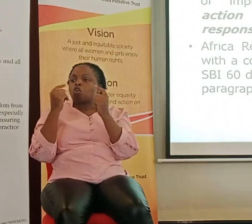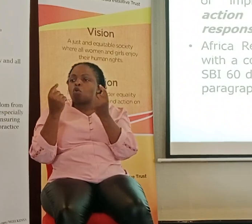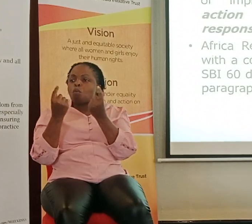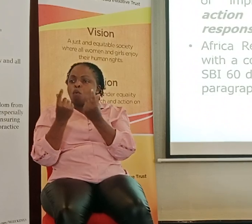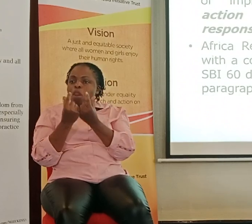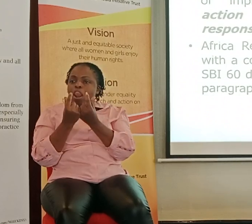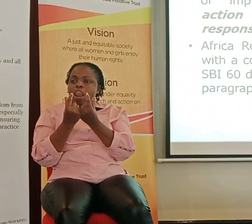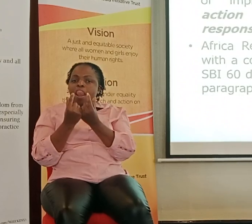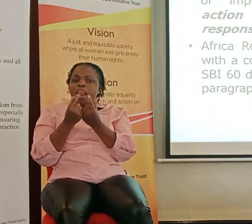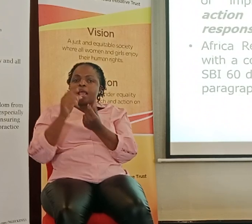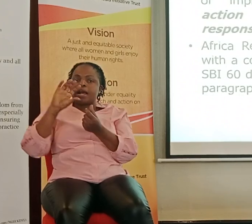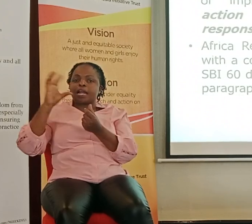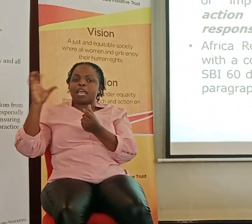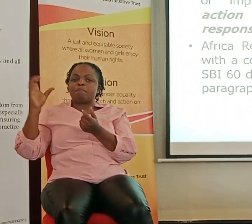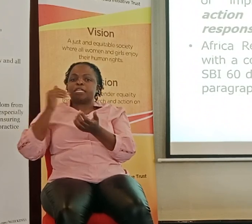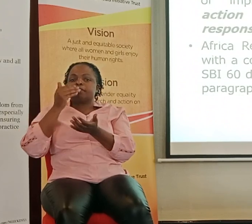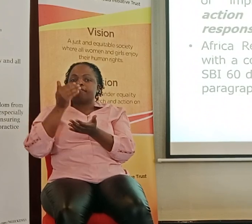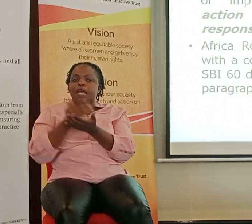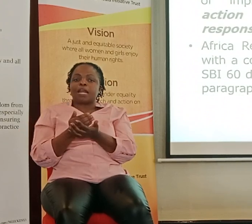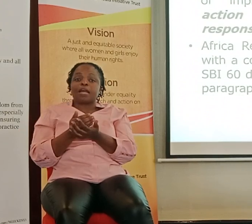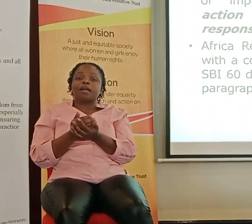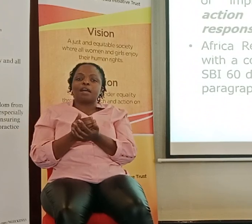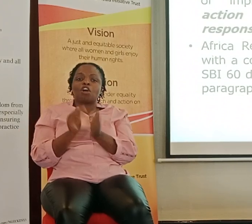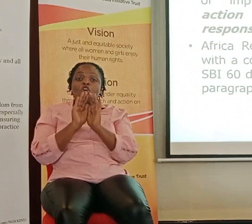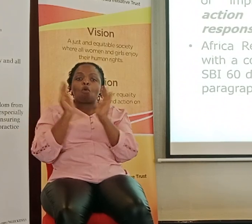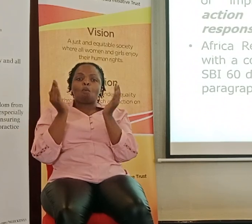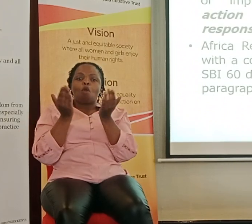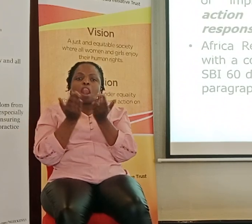Fund, GCF. Which other one?